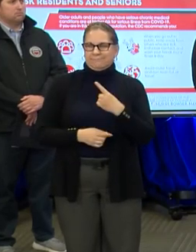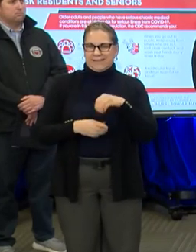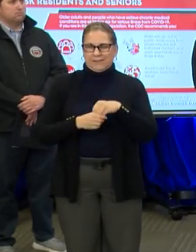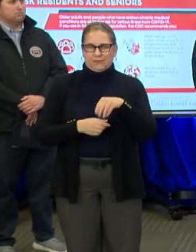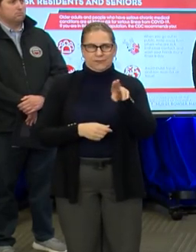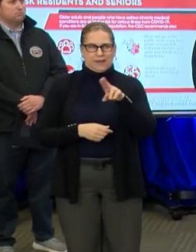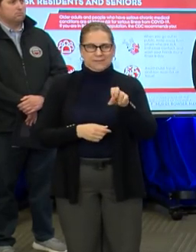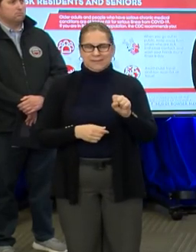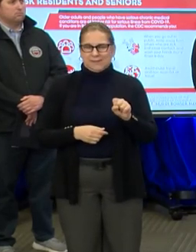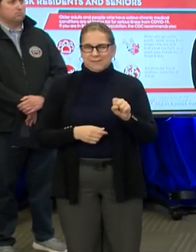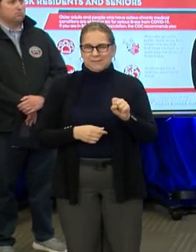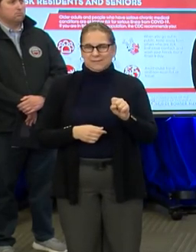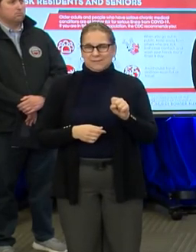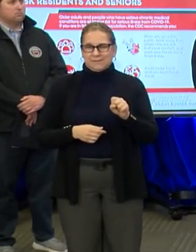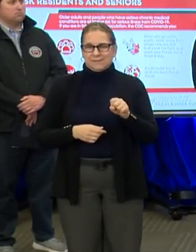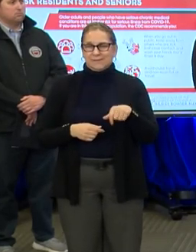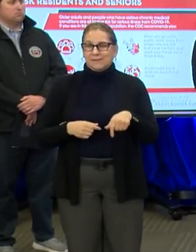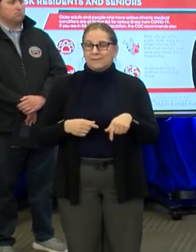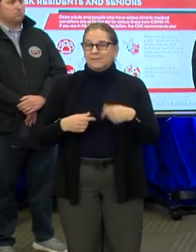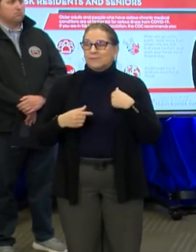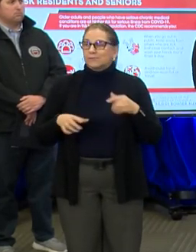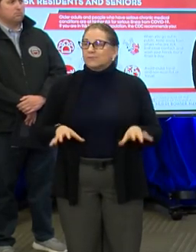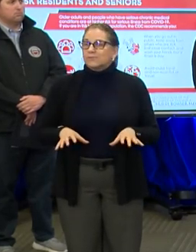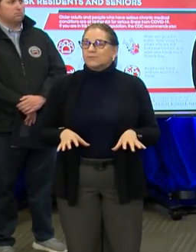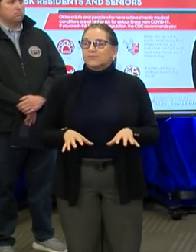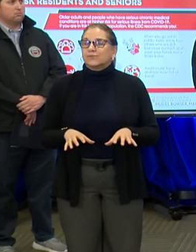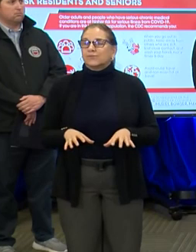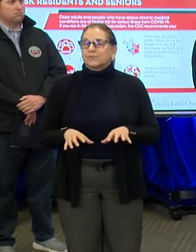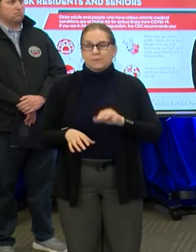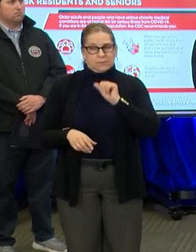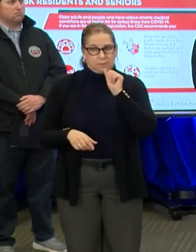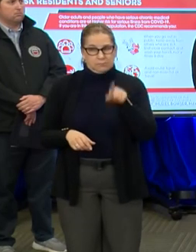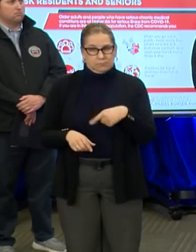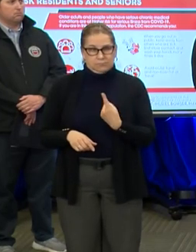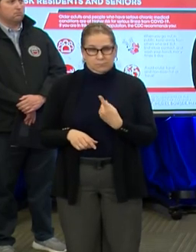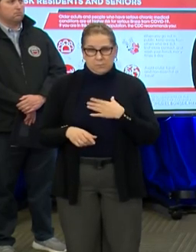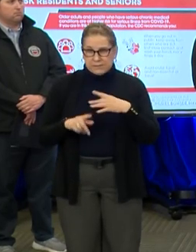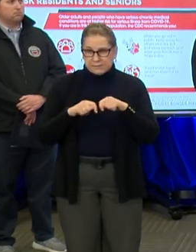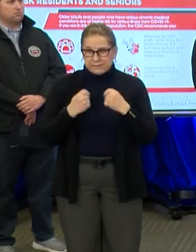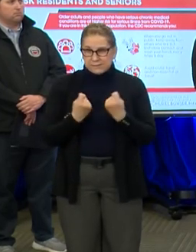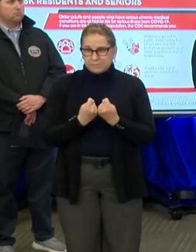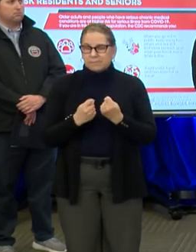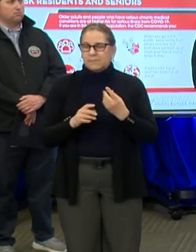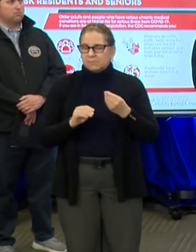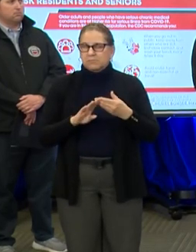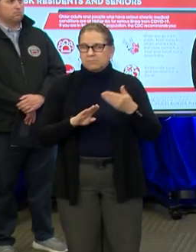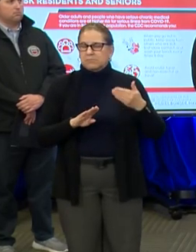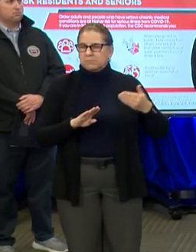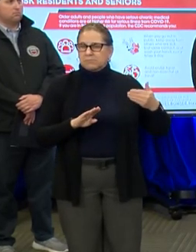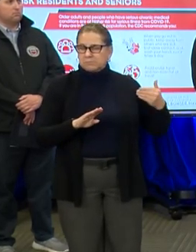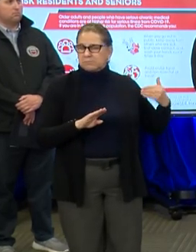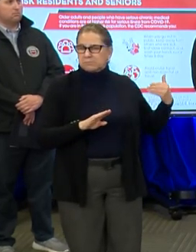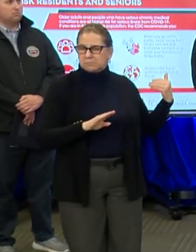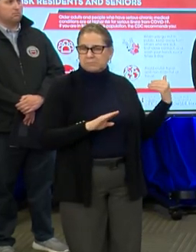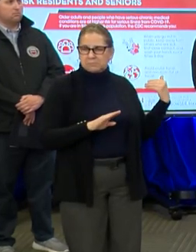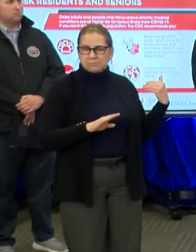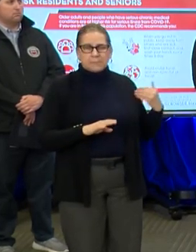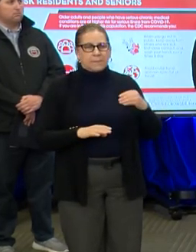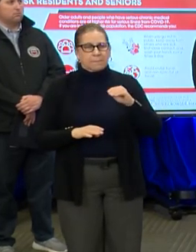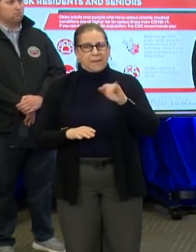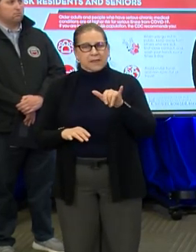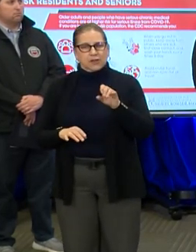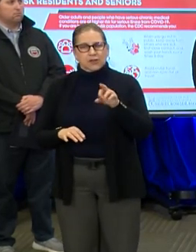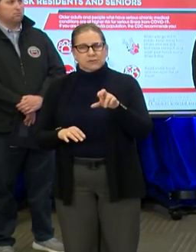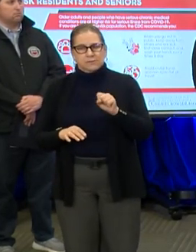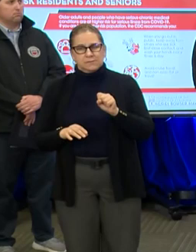not just our administration, but previous administrations and certainly our partners on the council, has put the district in a